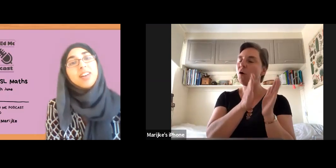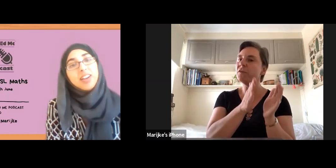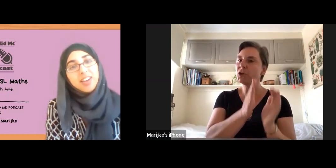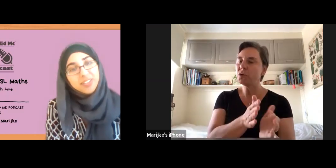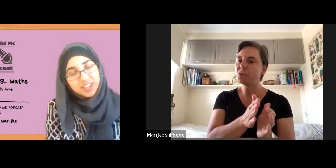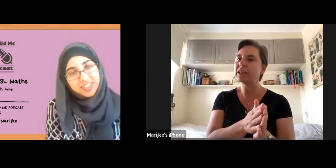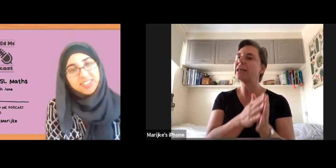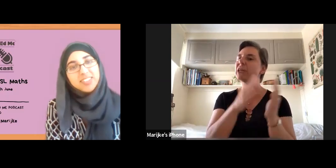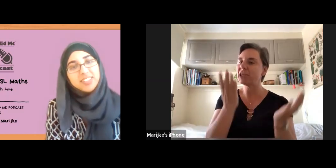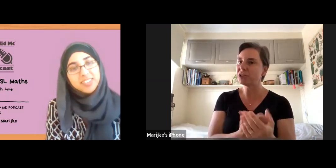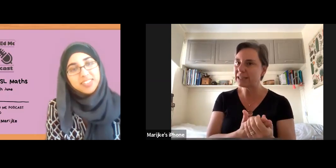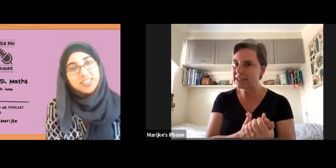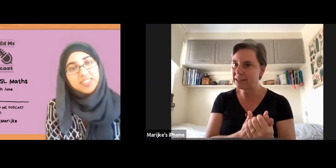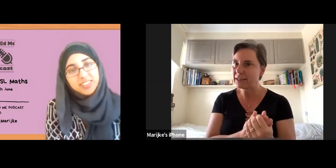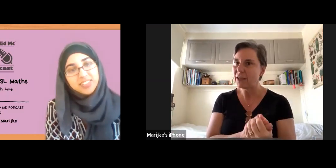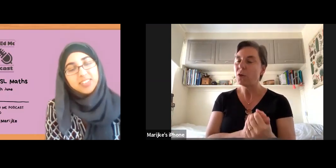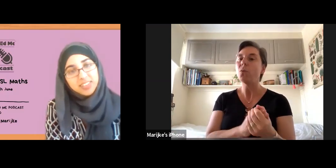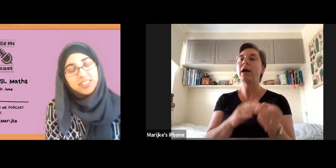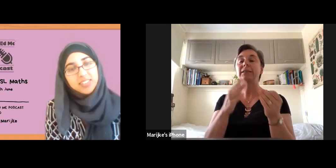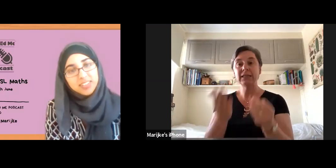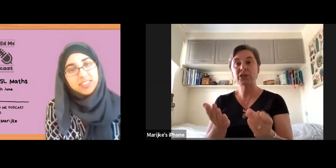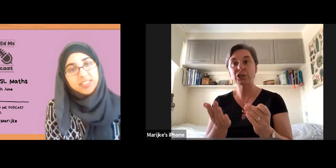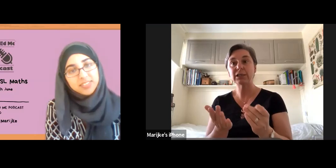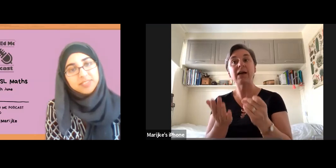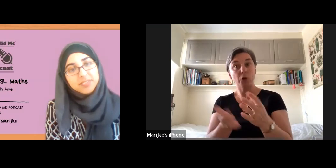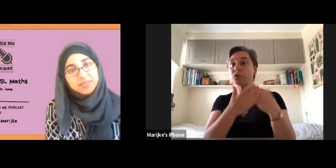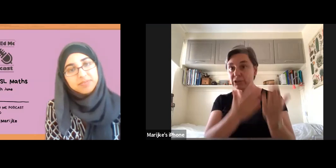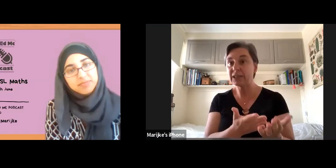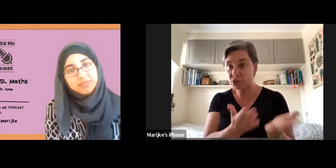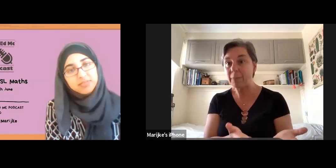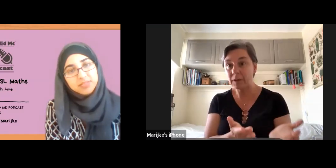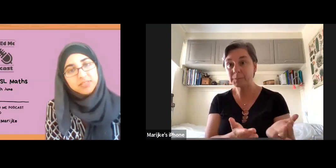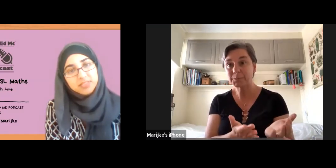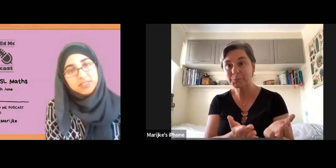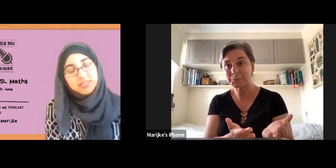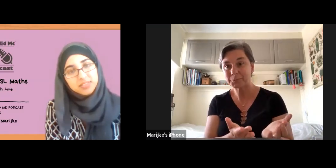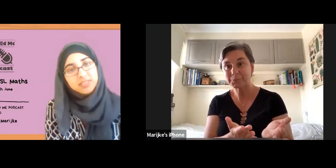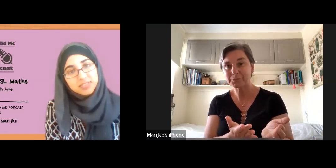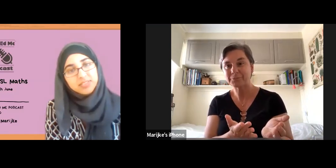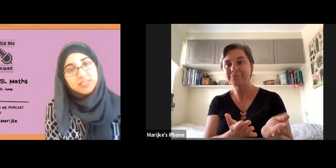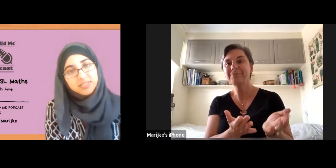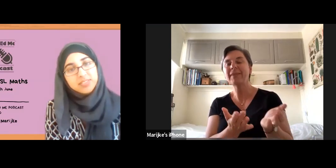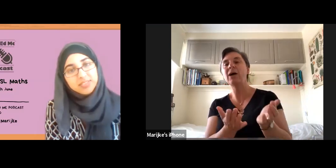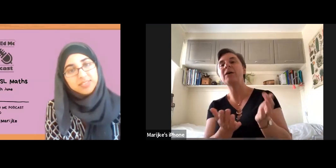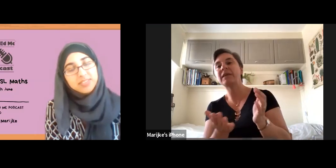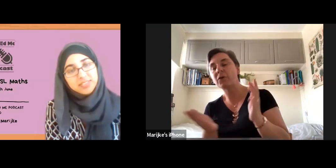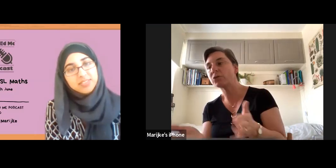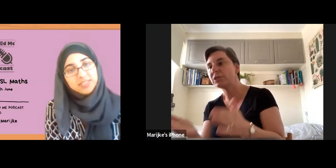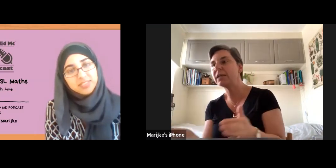often used in an educational setting where teachers have got to teach grammar, and where they've got to teach